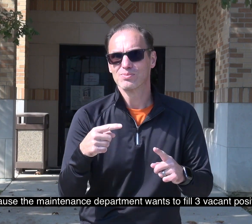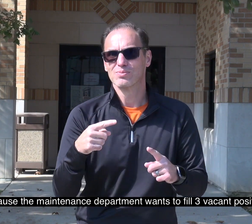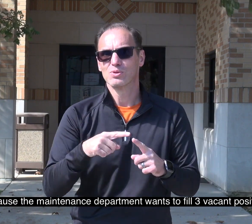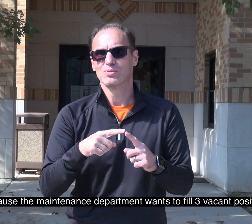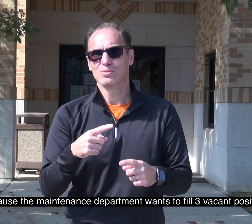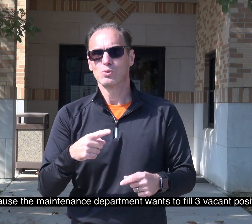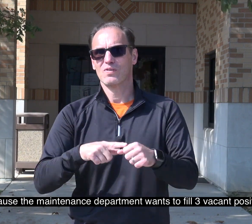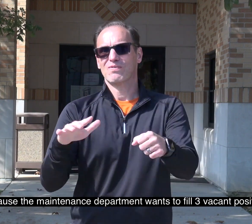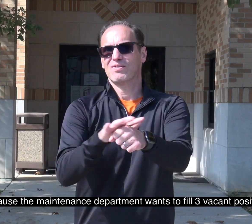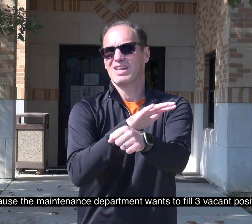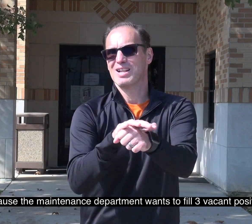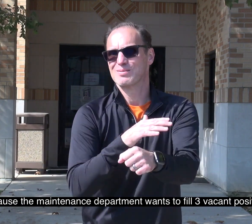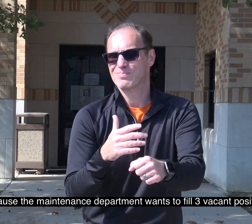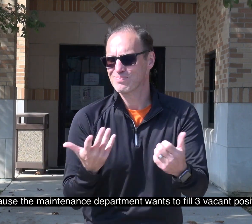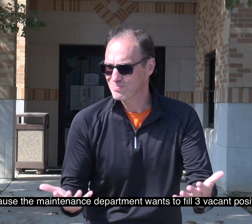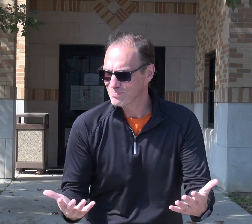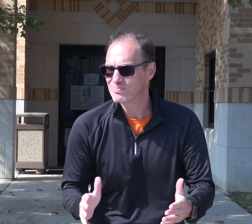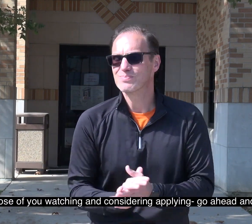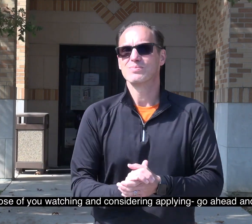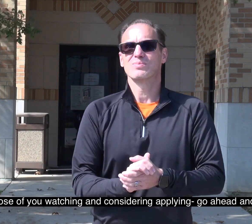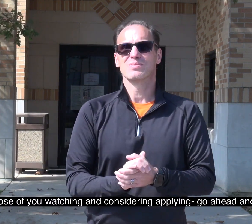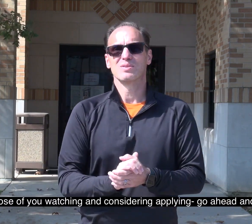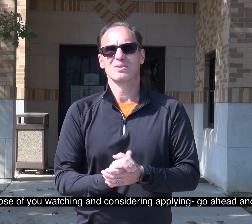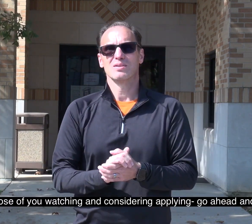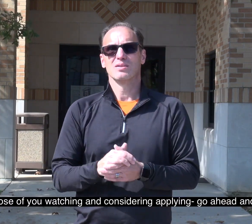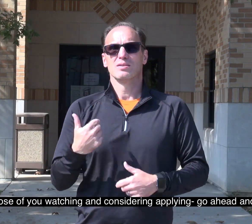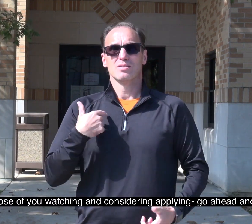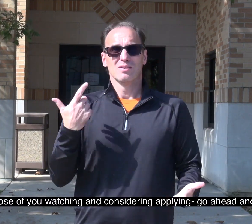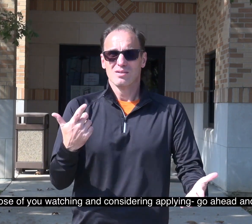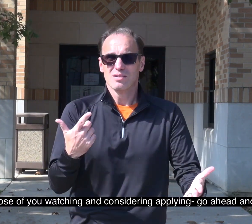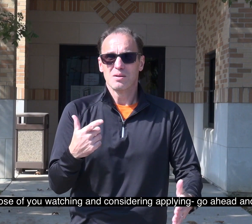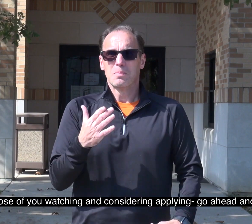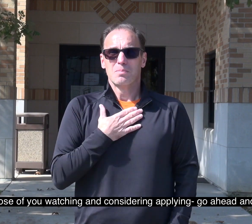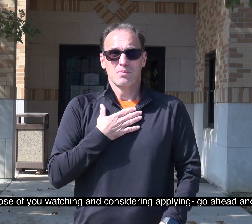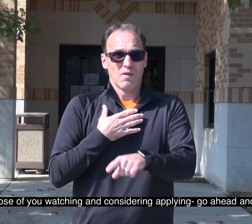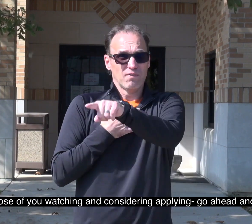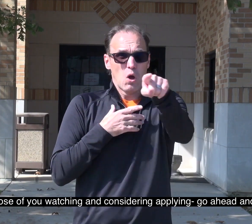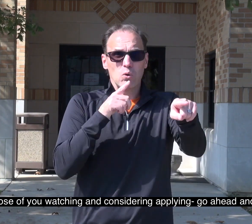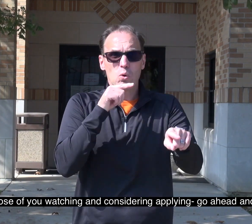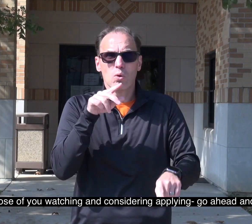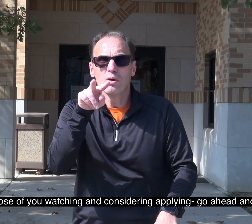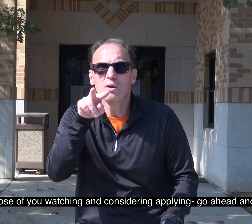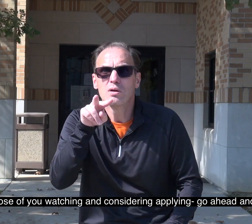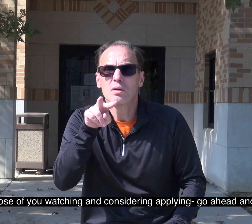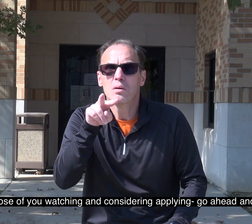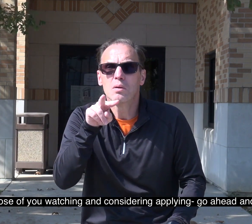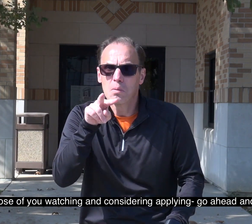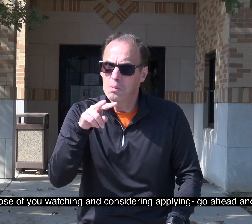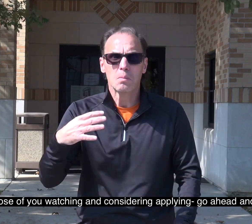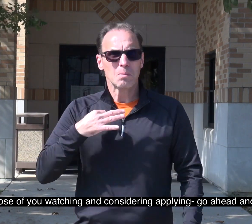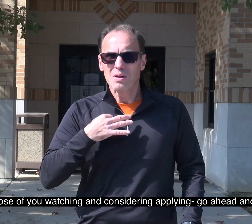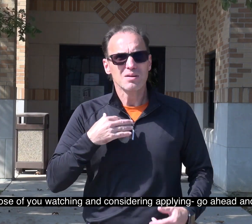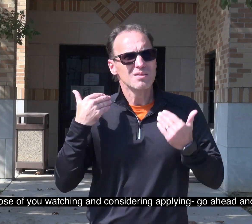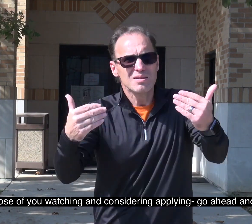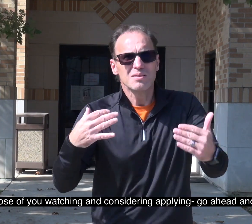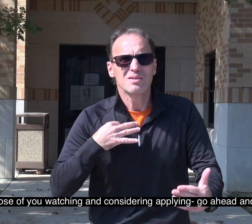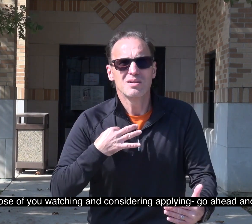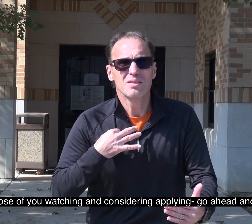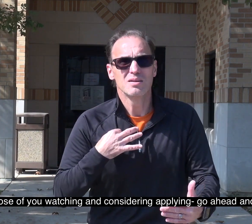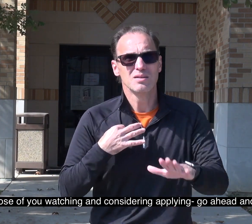fill 3 vacant positions. For those of you watching considering applying, go ahead and apply.